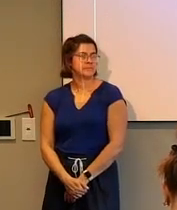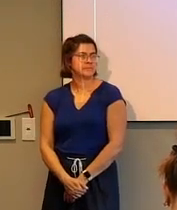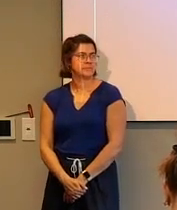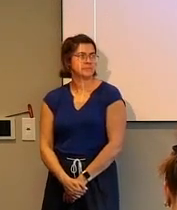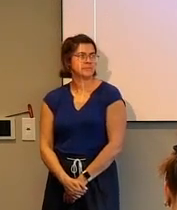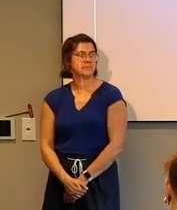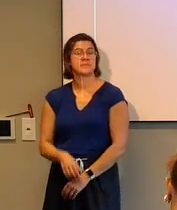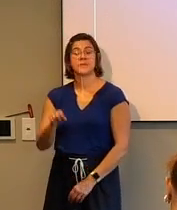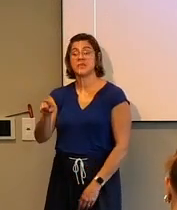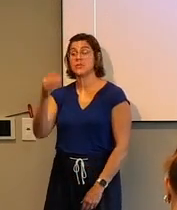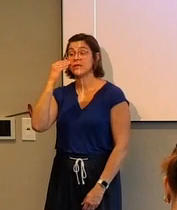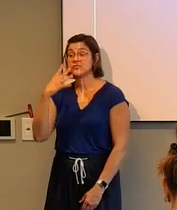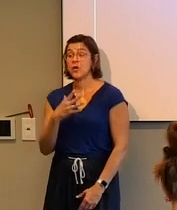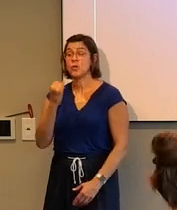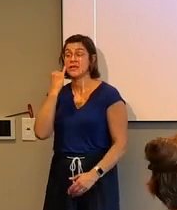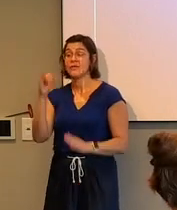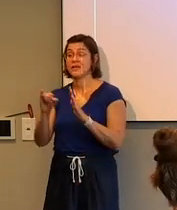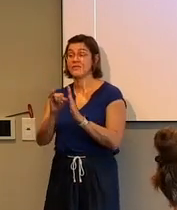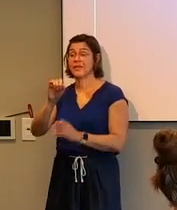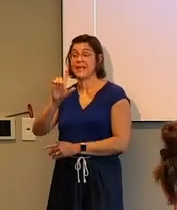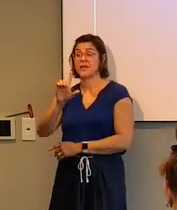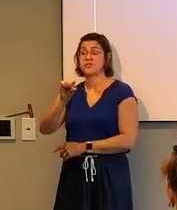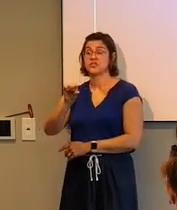And then you can tell us if you identify as